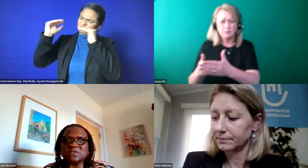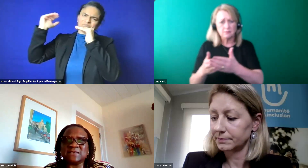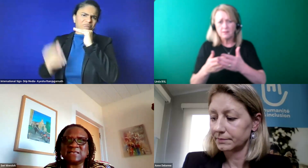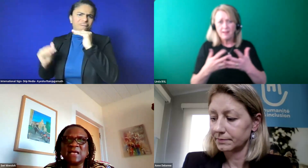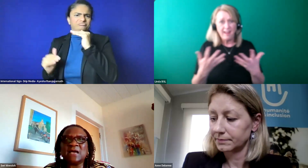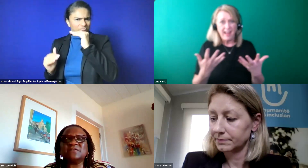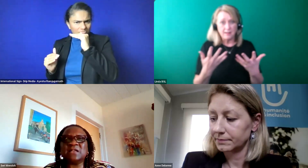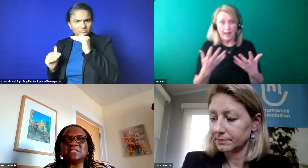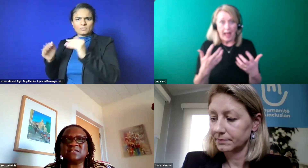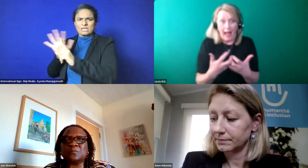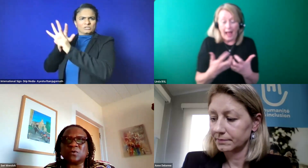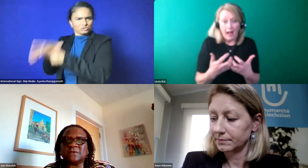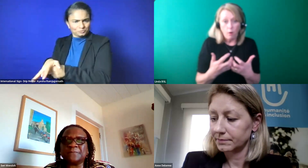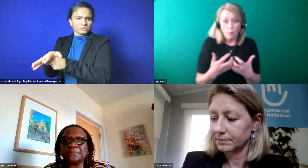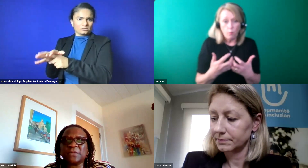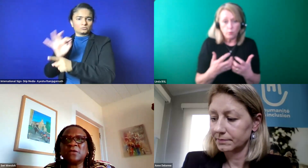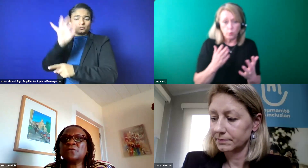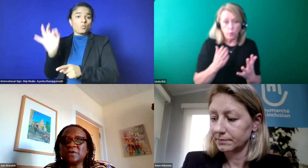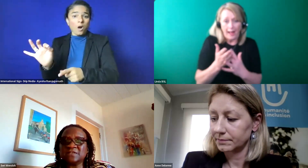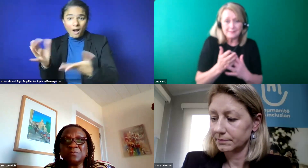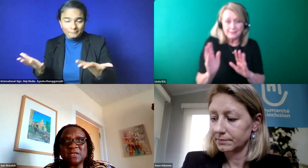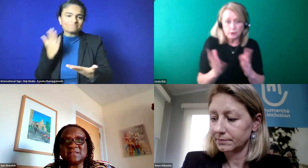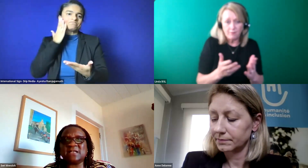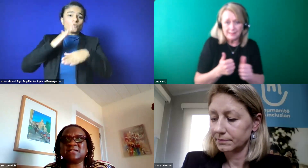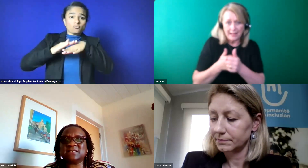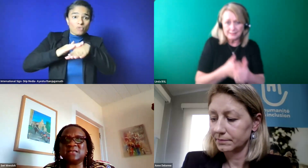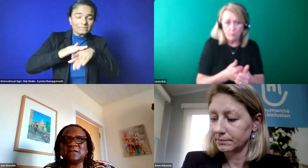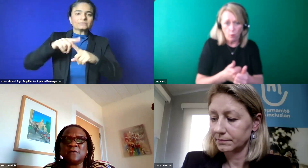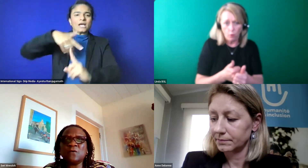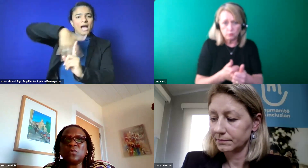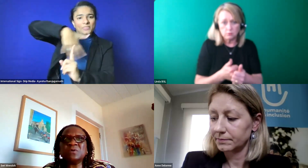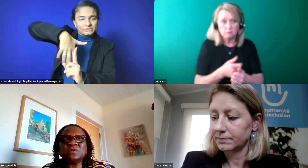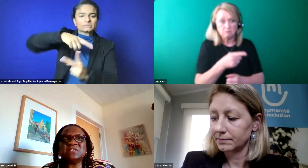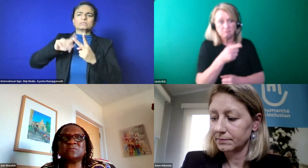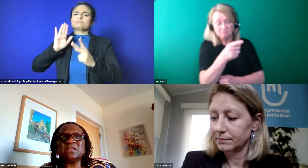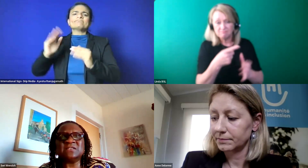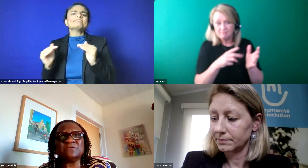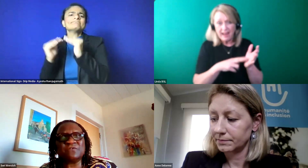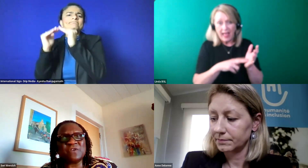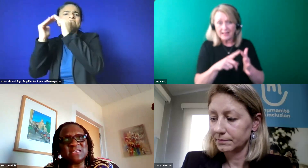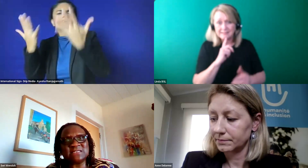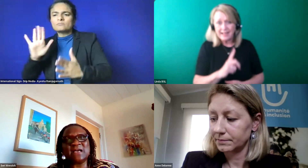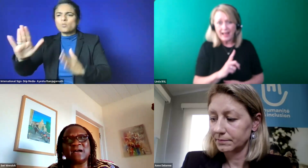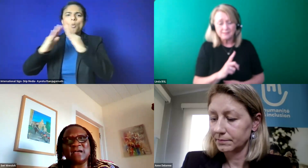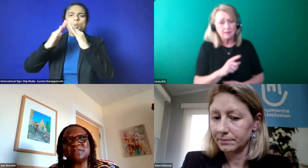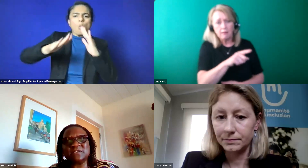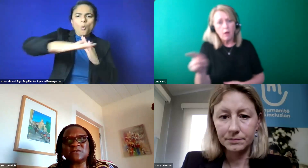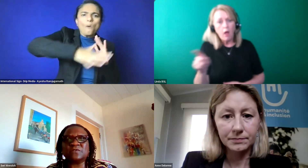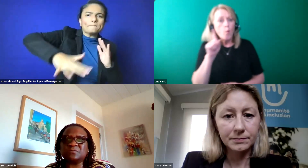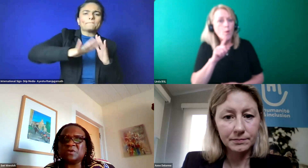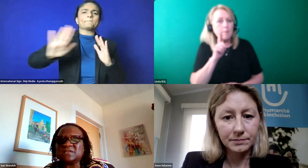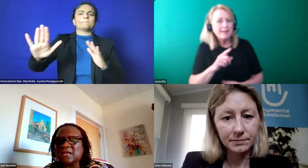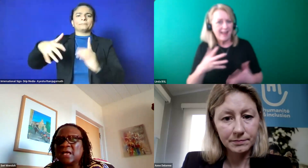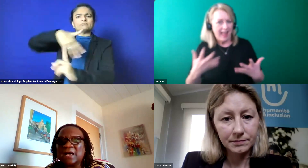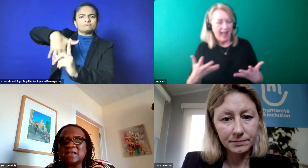accessing services and related support. For example, as Anne has said, women with disabilities face a higher